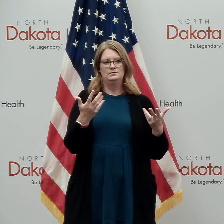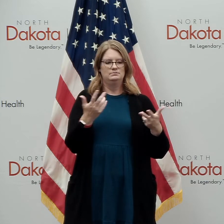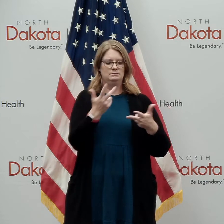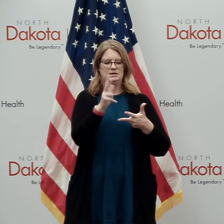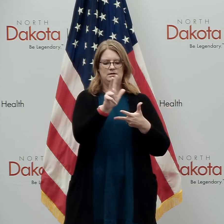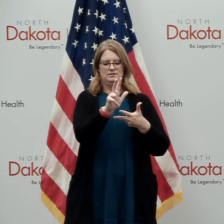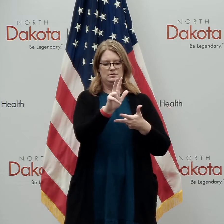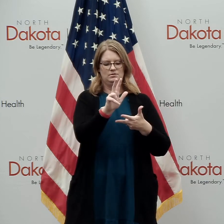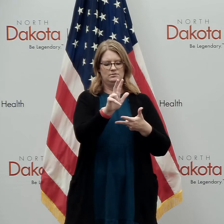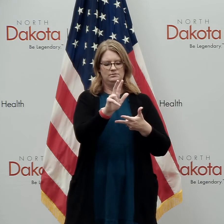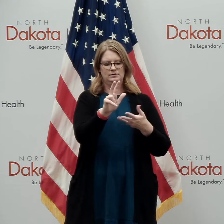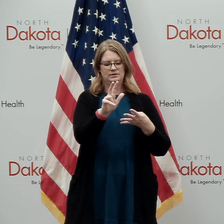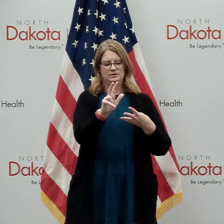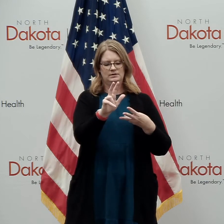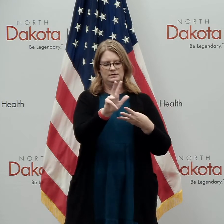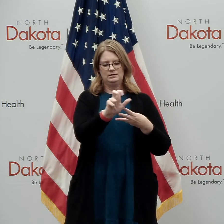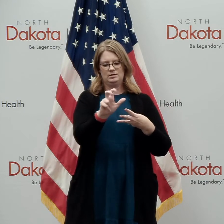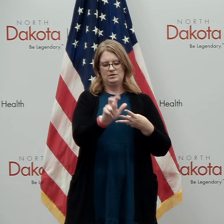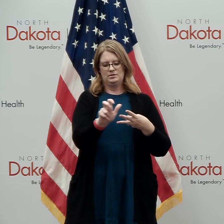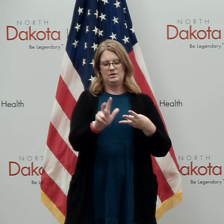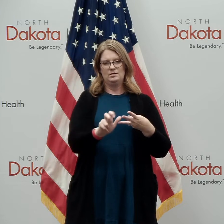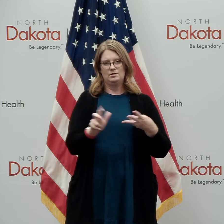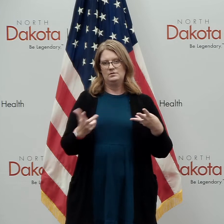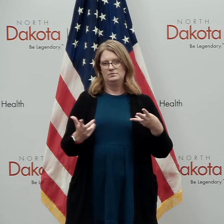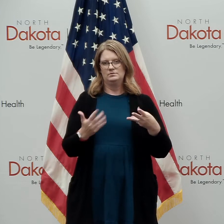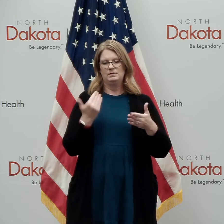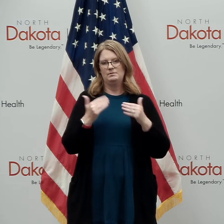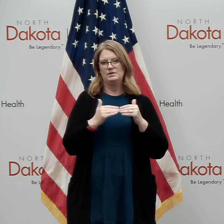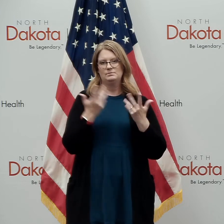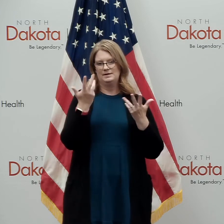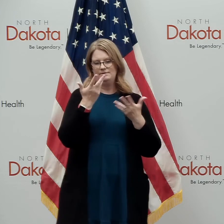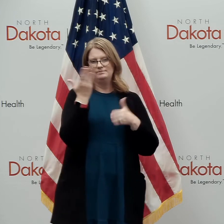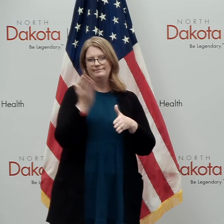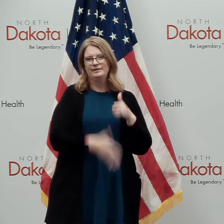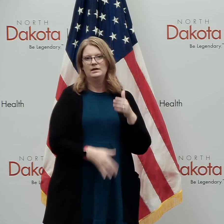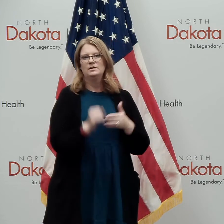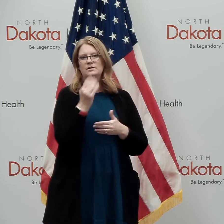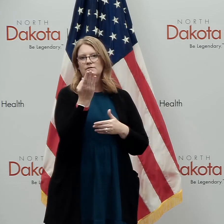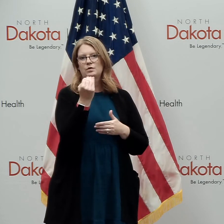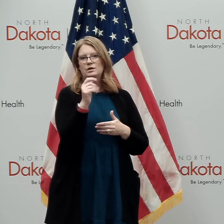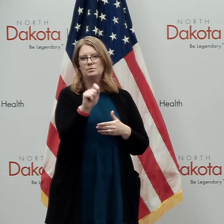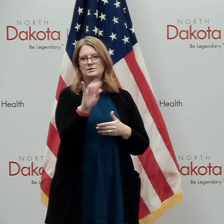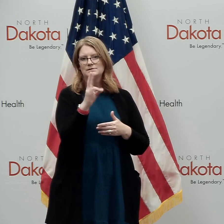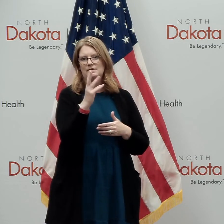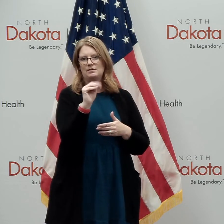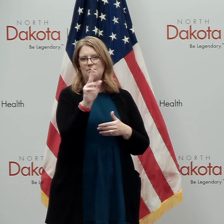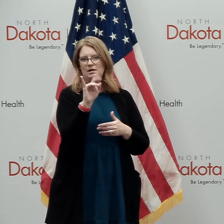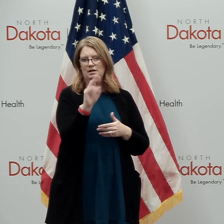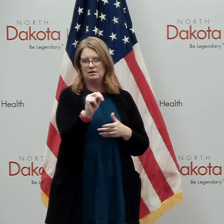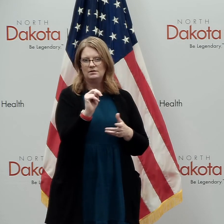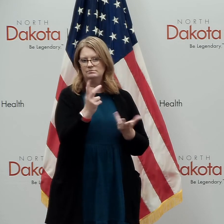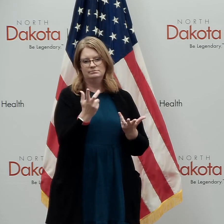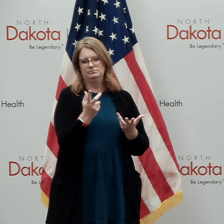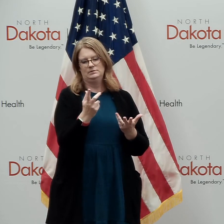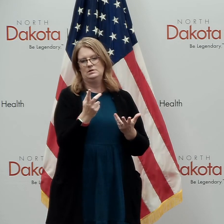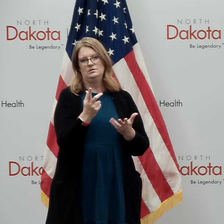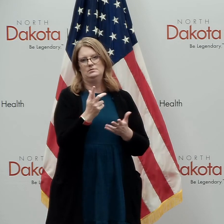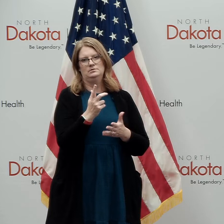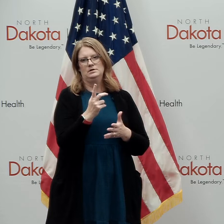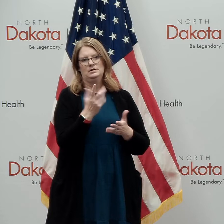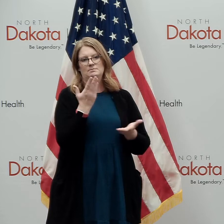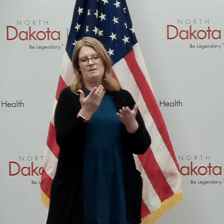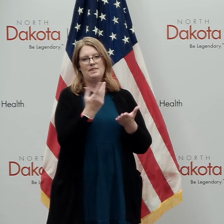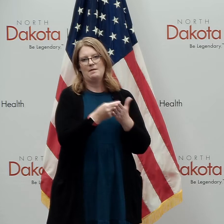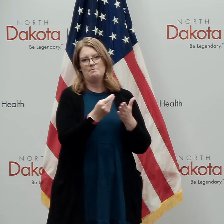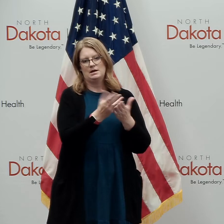program could be over in terms of us paying out the $14.7 million almost immediately, because once the changes are done and we make a payment, because